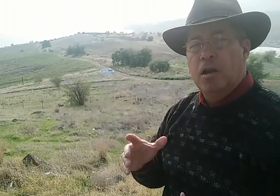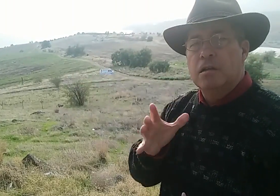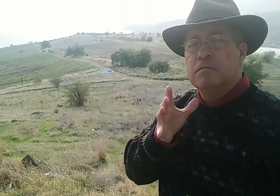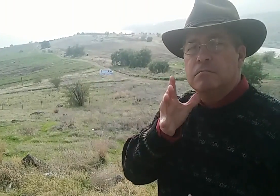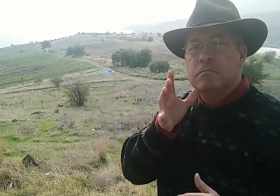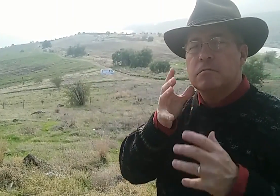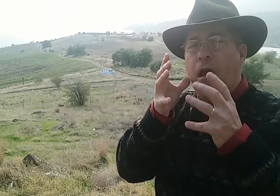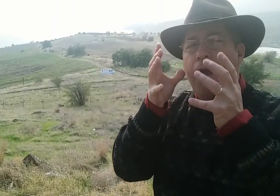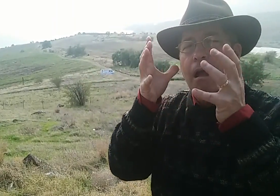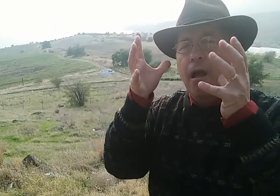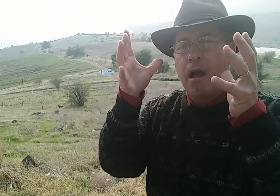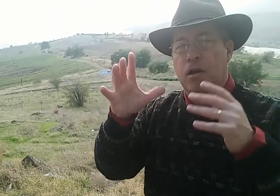maybe down there.